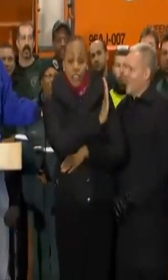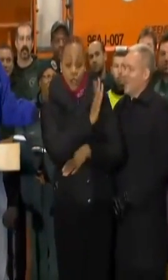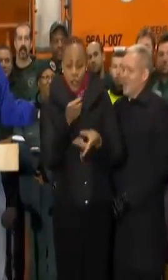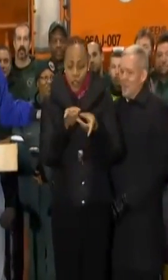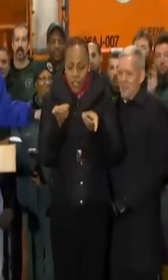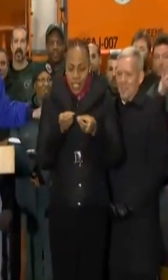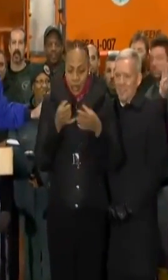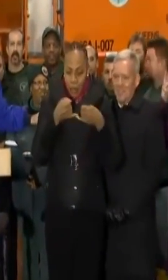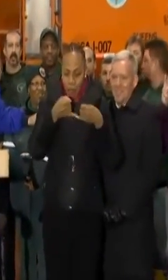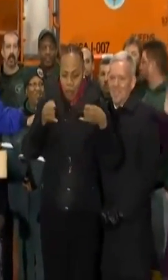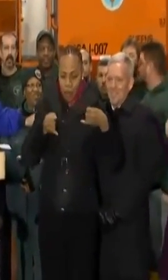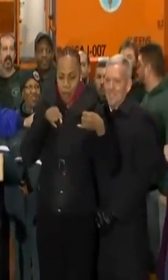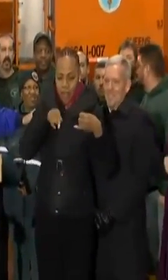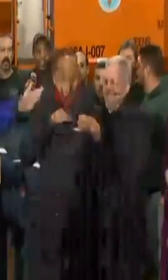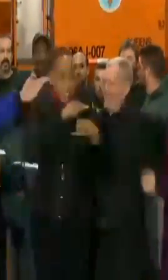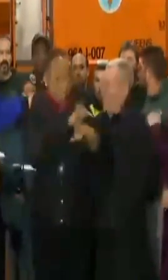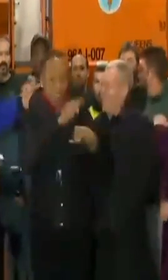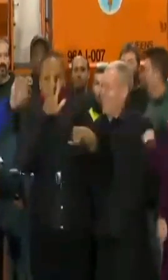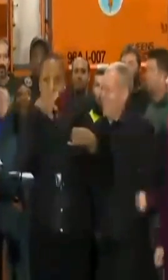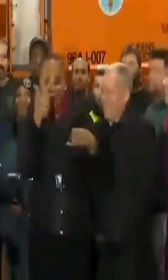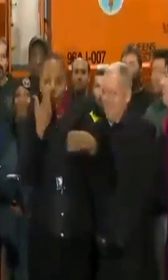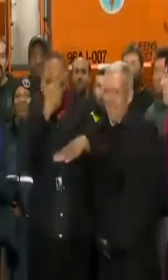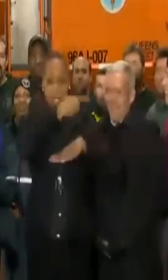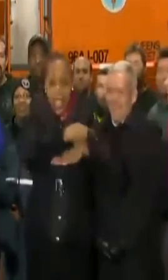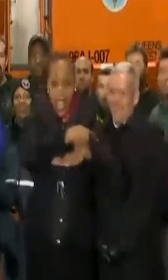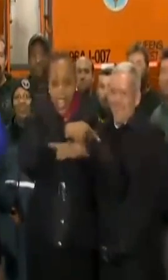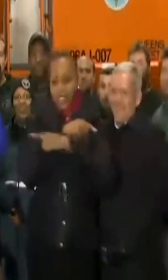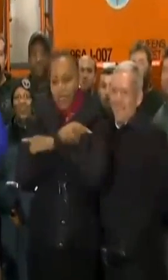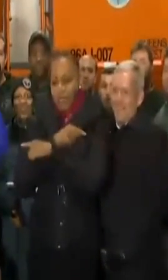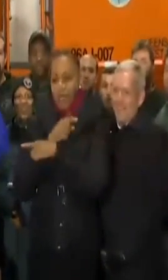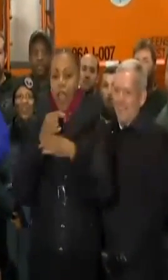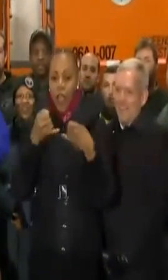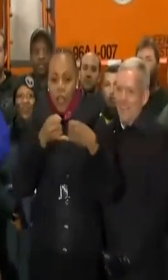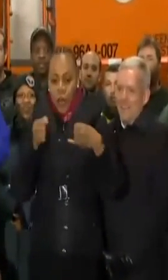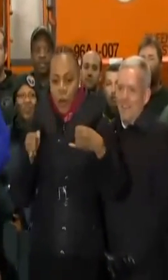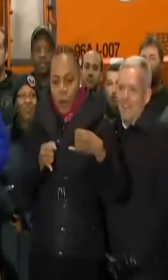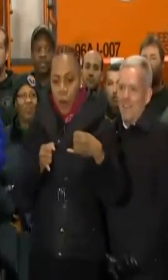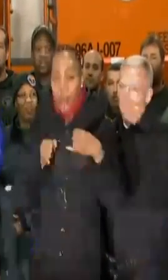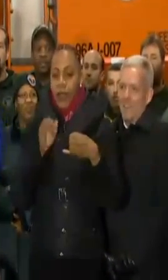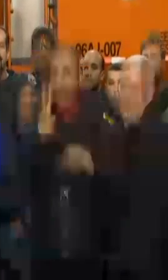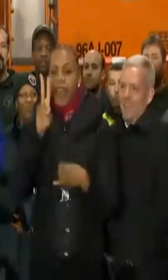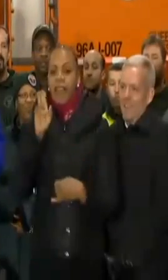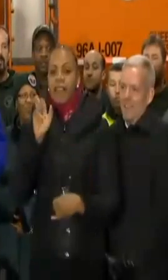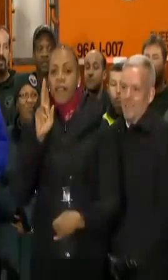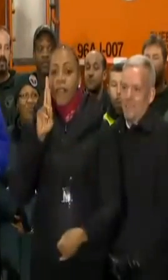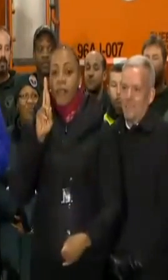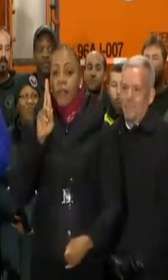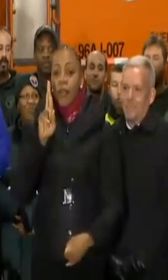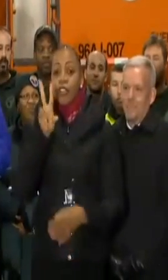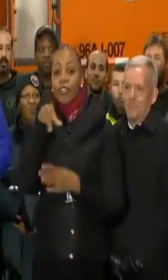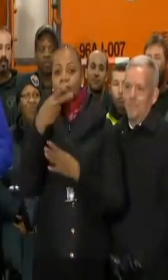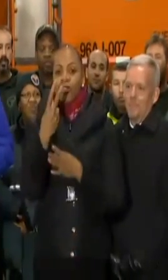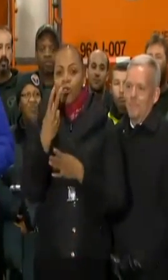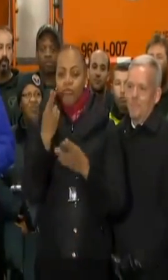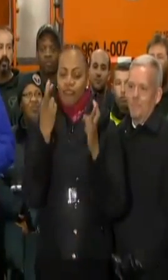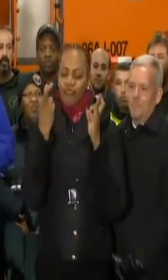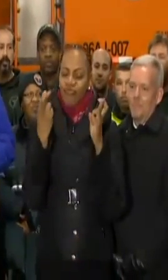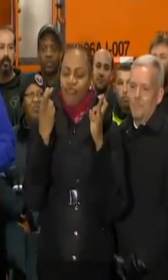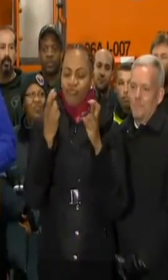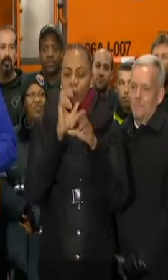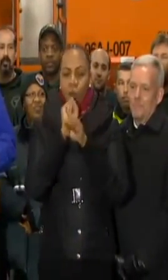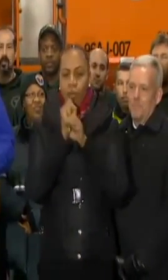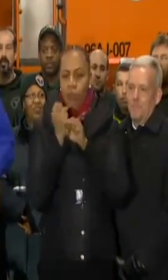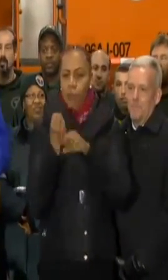on the border. Okay, right on the border with Councilmember Van Bramer. They're two good friends, worked with for